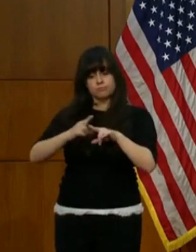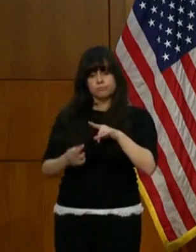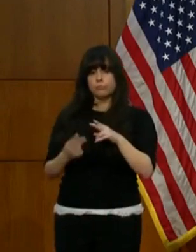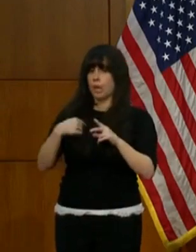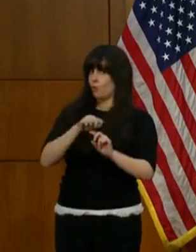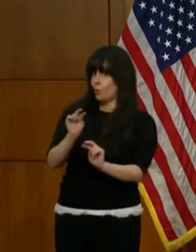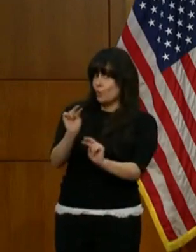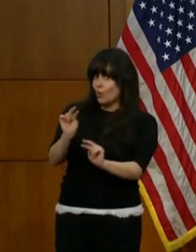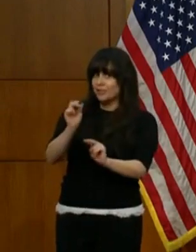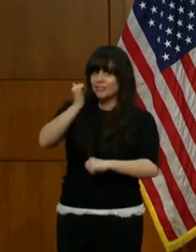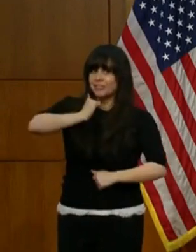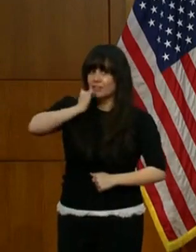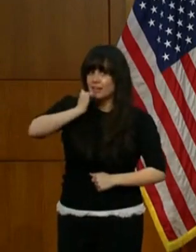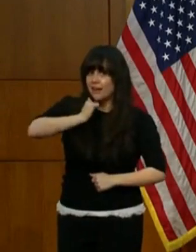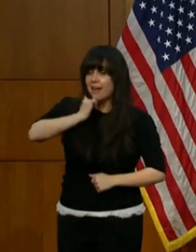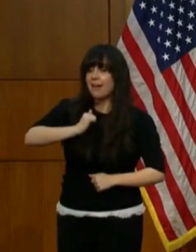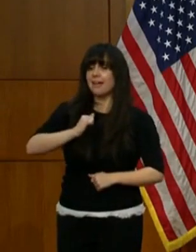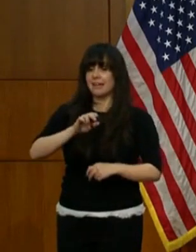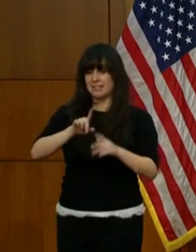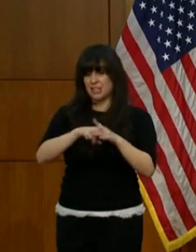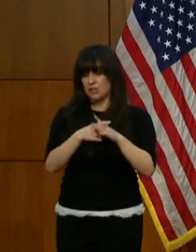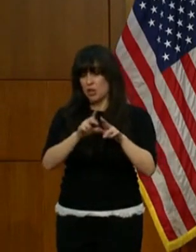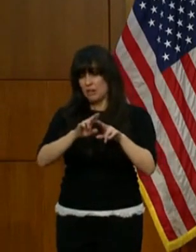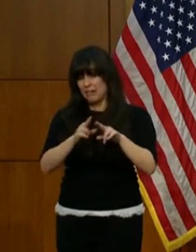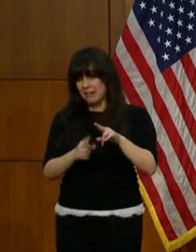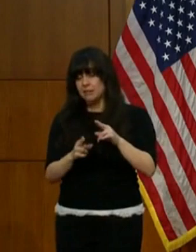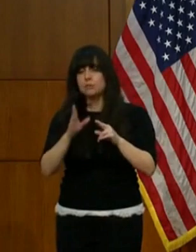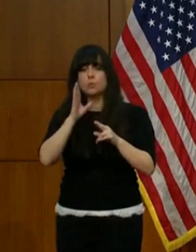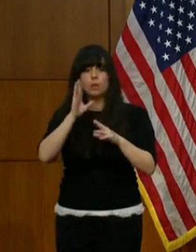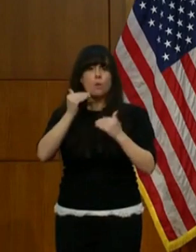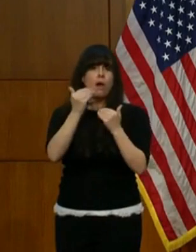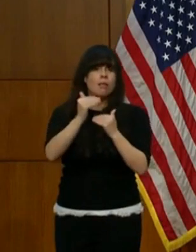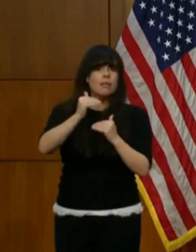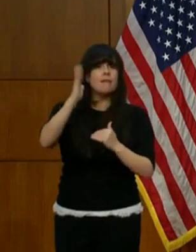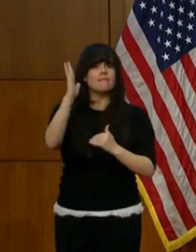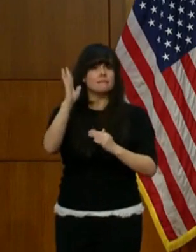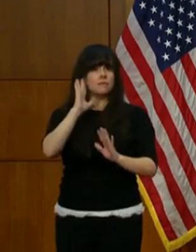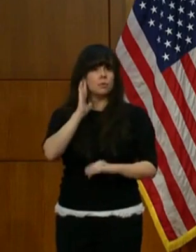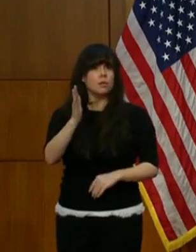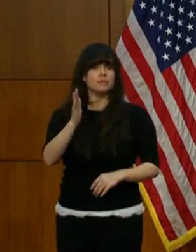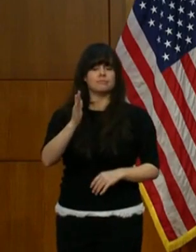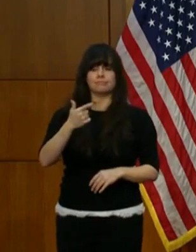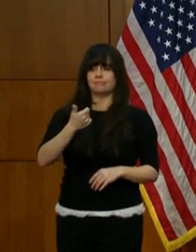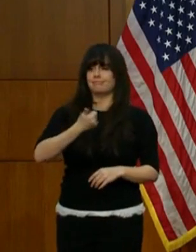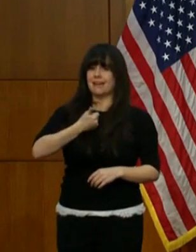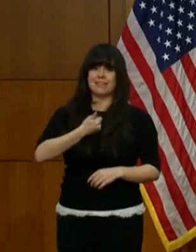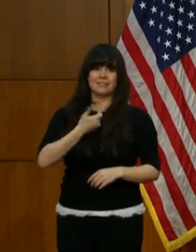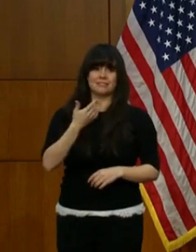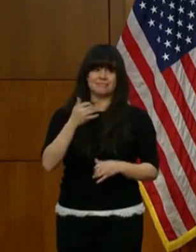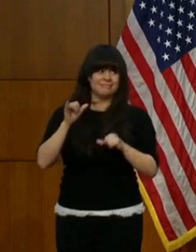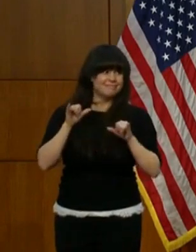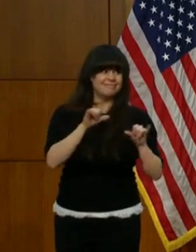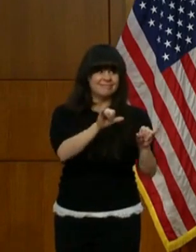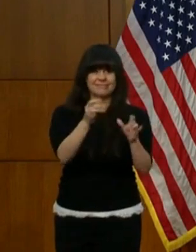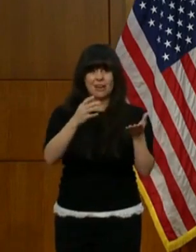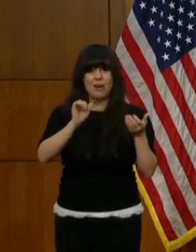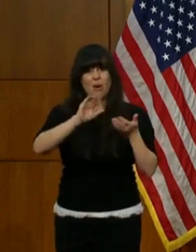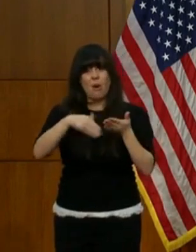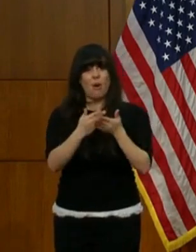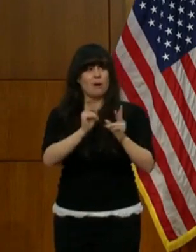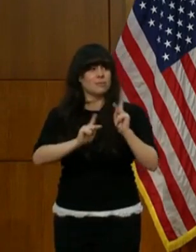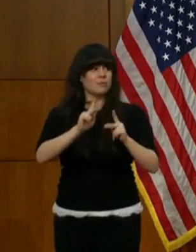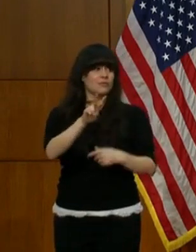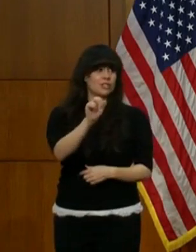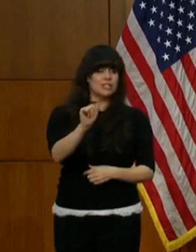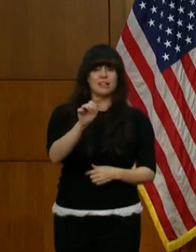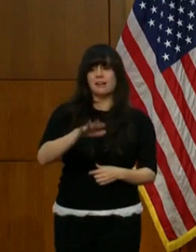We will lift the measures just as soon as we can. I, along with everybody else, I think in Virginia, in this country, want to